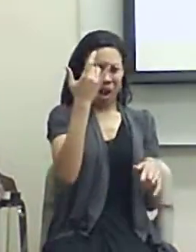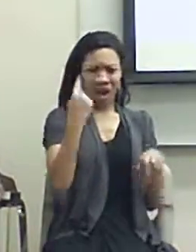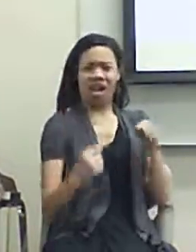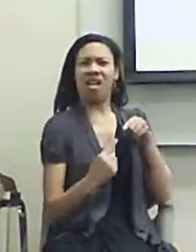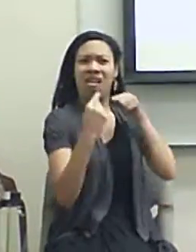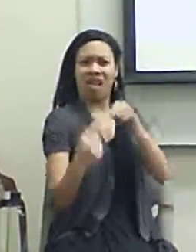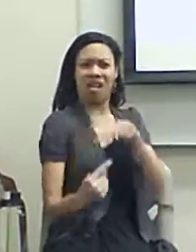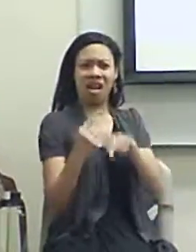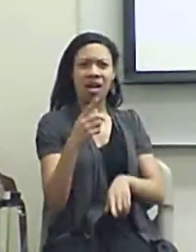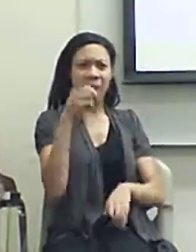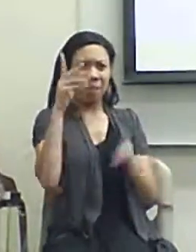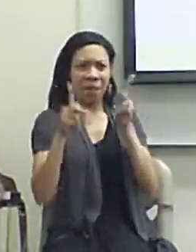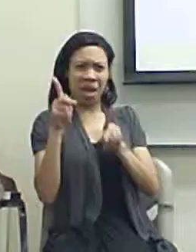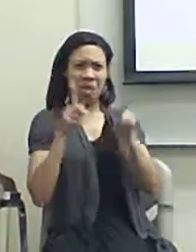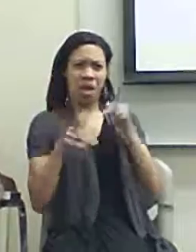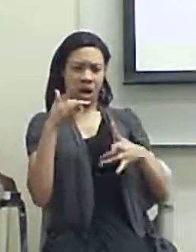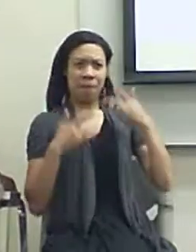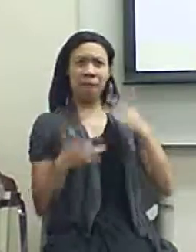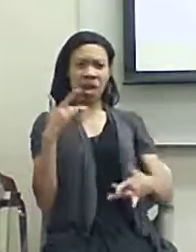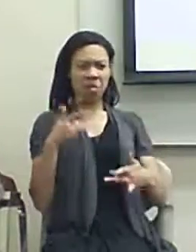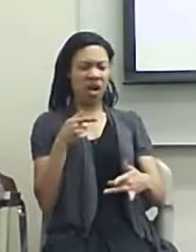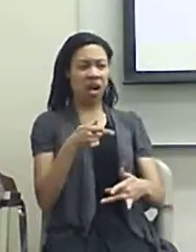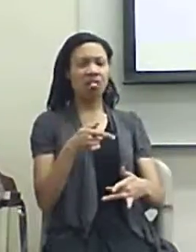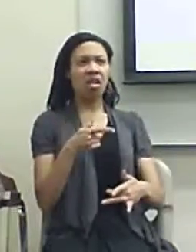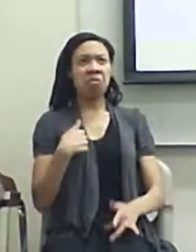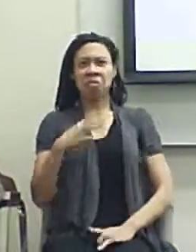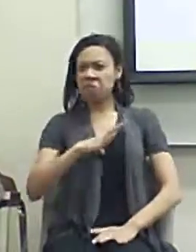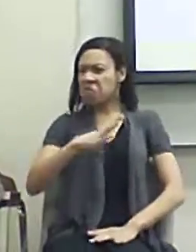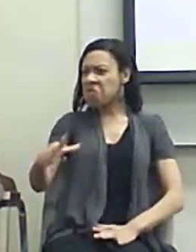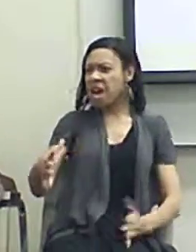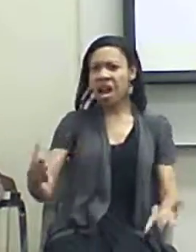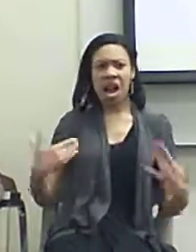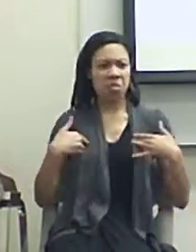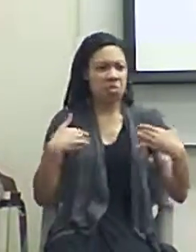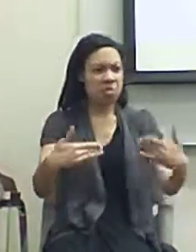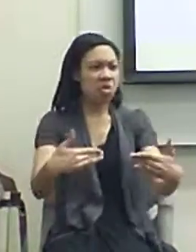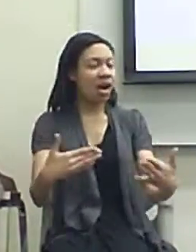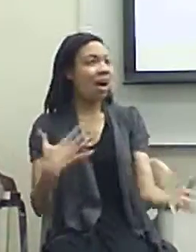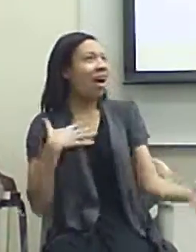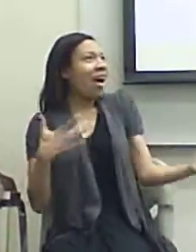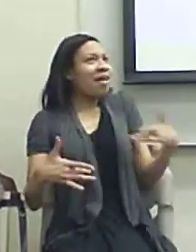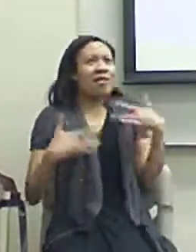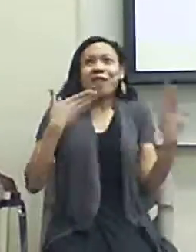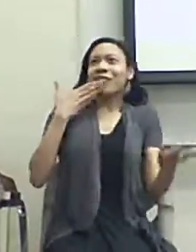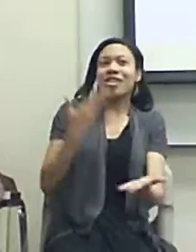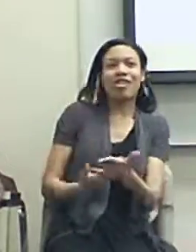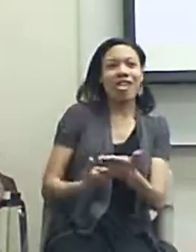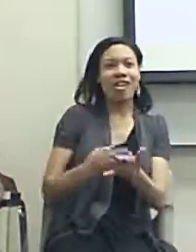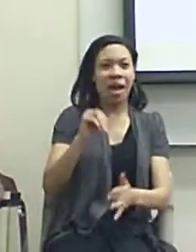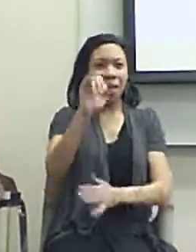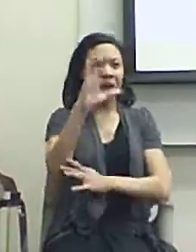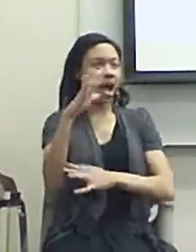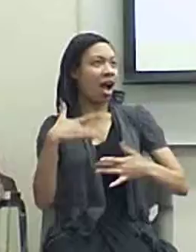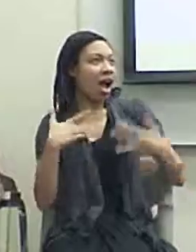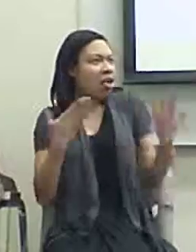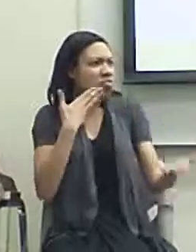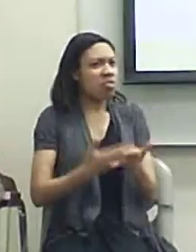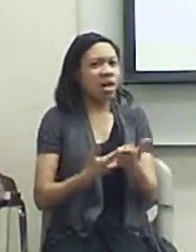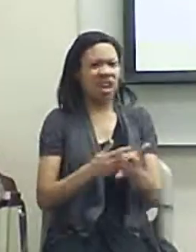mean, when you're feeling that mania, there's nothing better in the world. Like, you are just floating, you're the king of the world, and you don't want to take your meds because